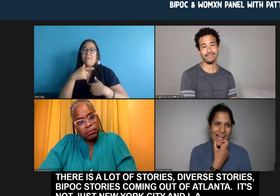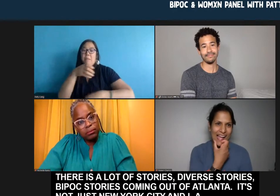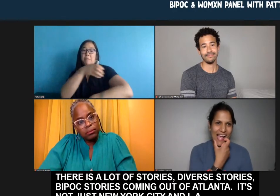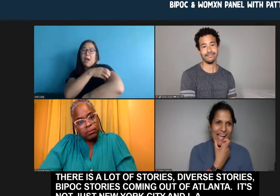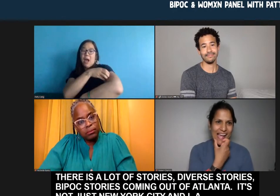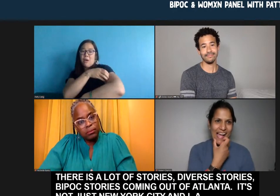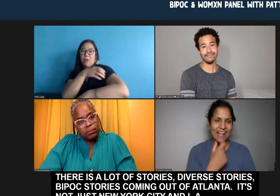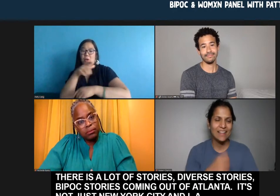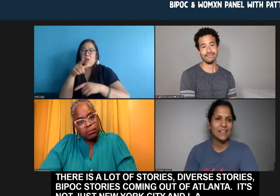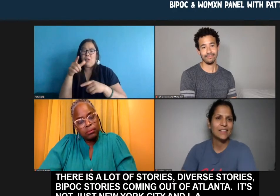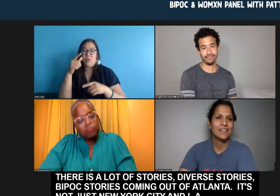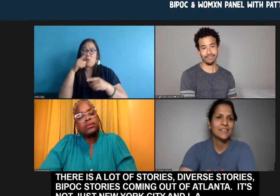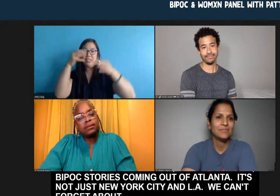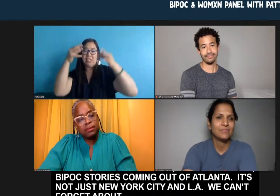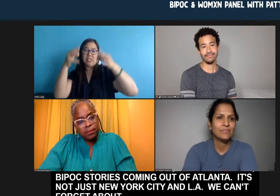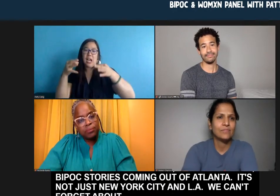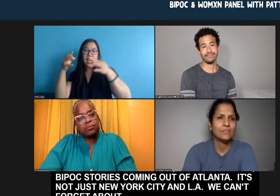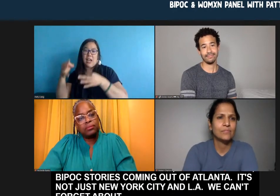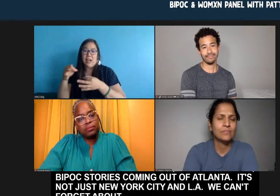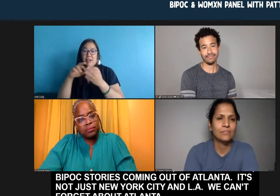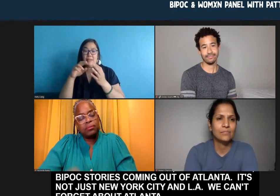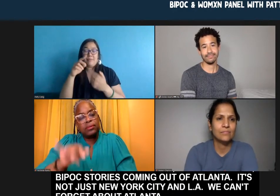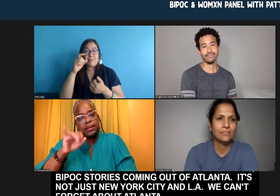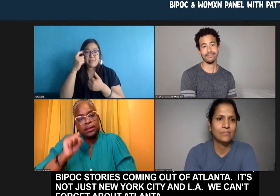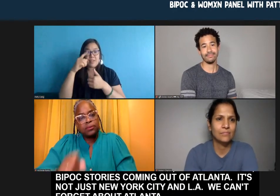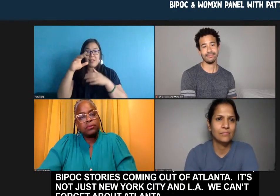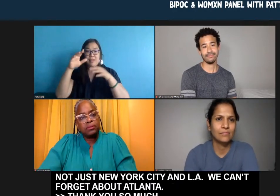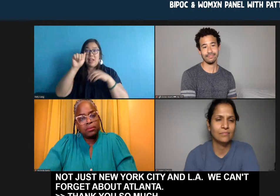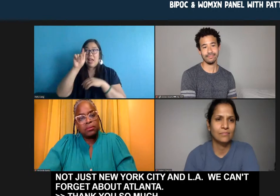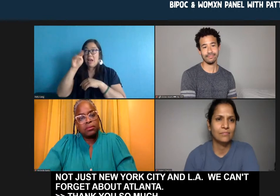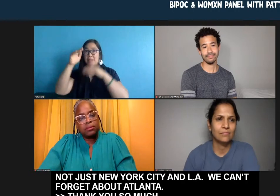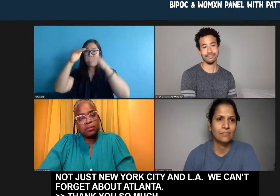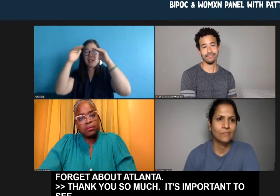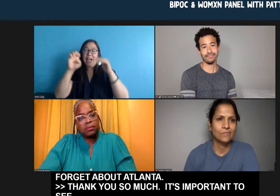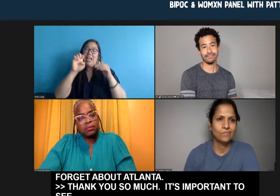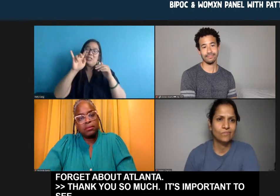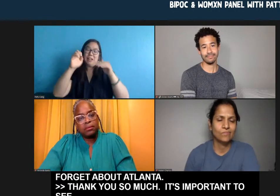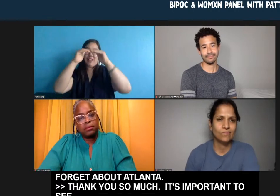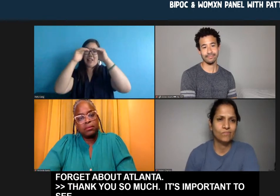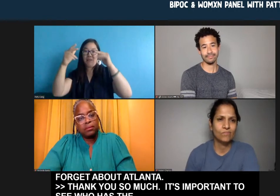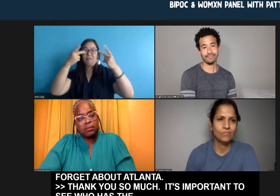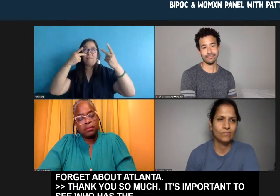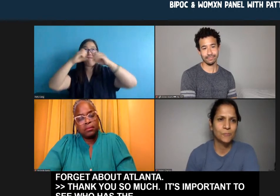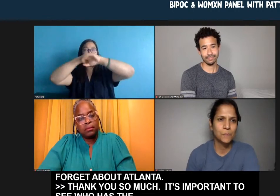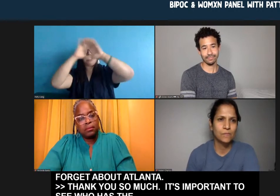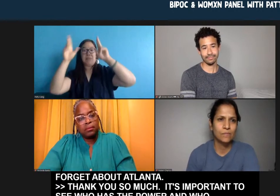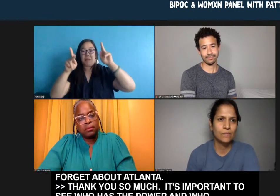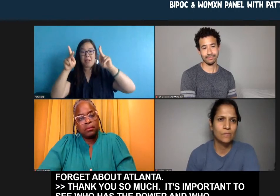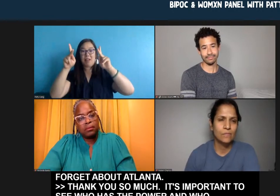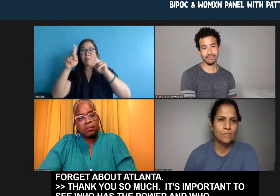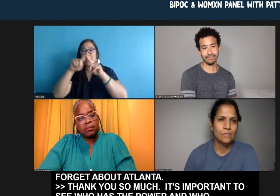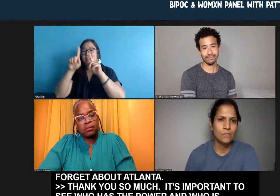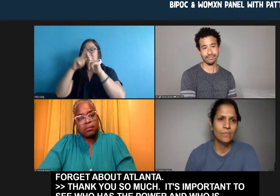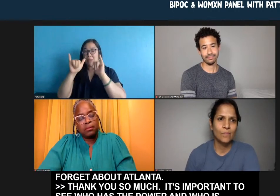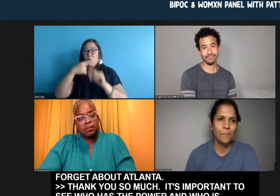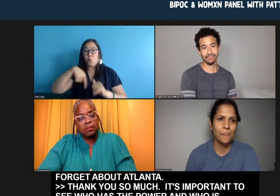And then again, it's important to see who has the power and who's making the decisions and being aware of that, of those different levels.